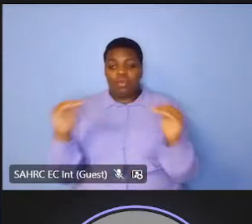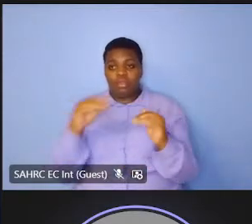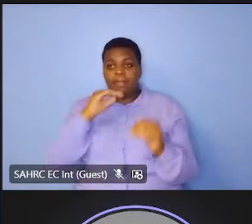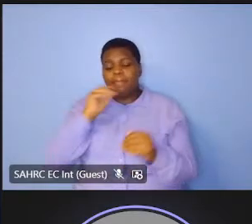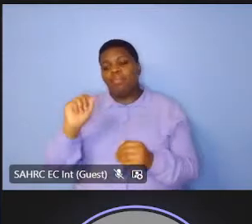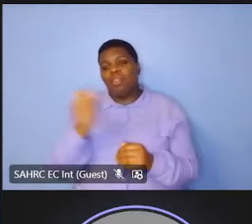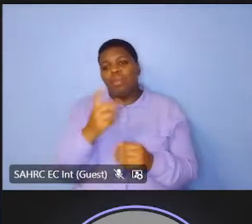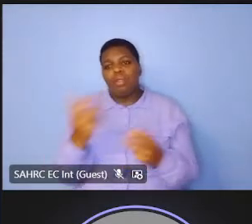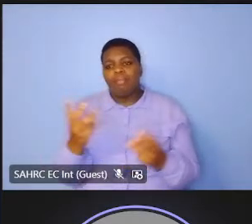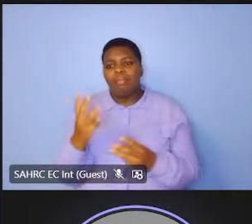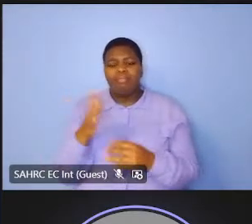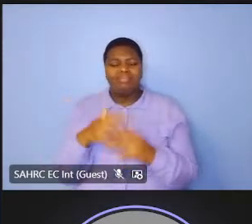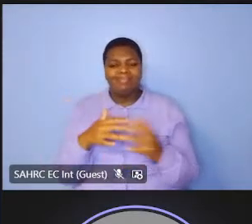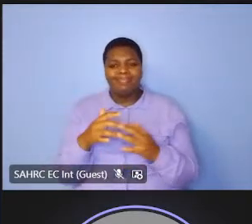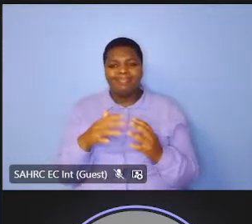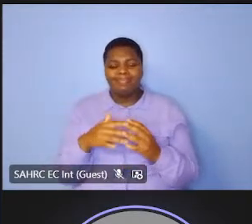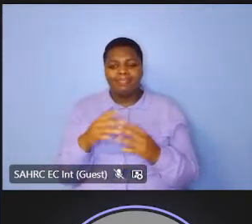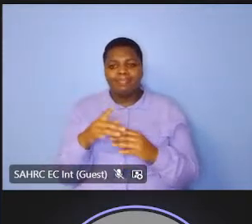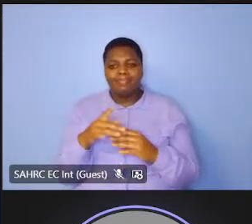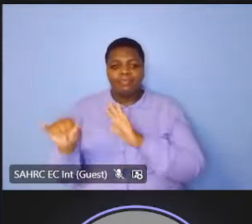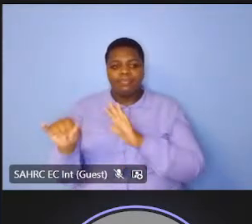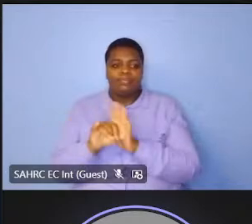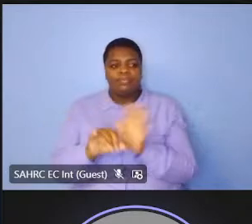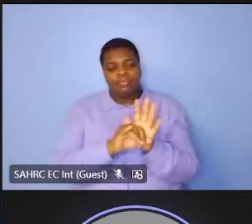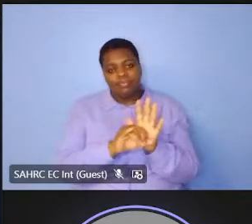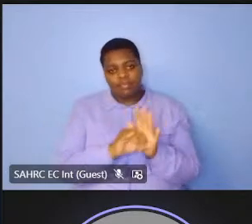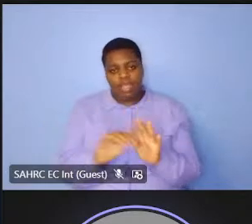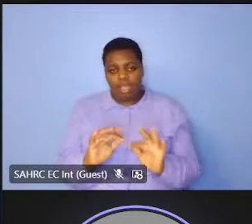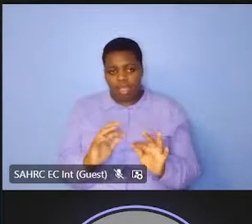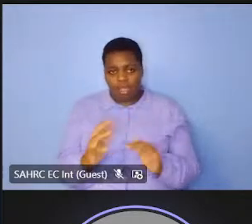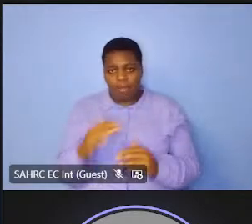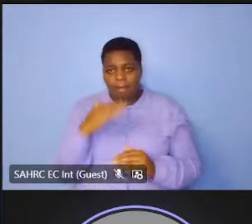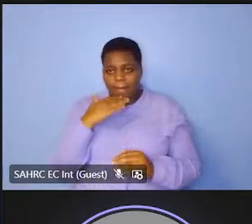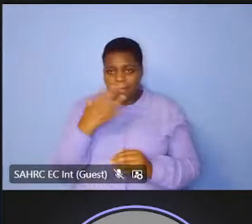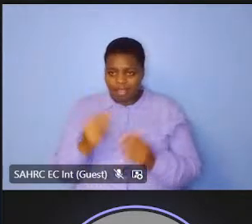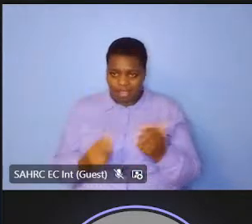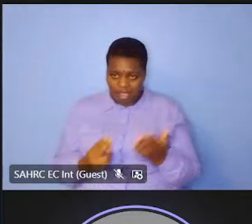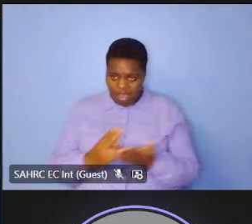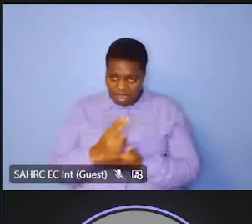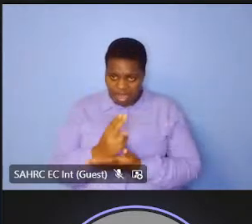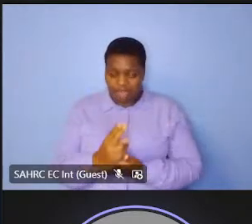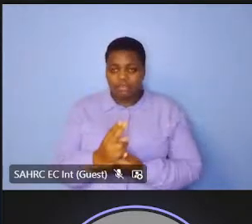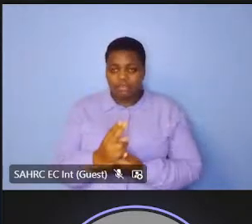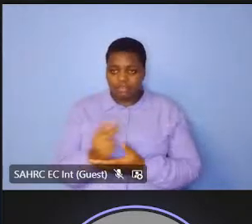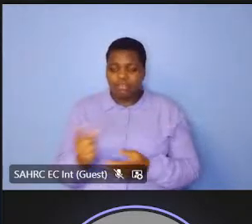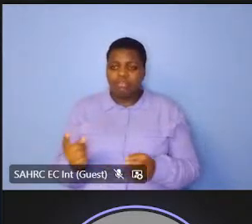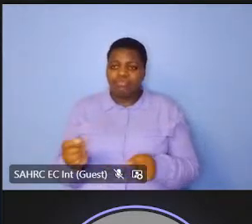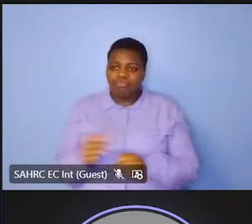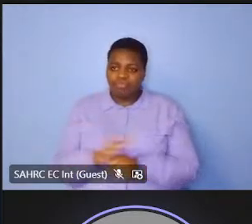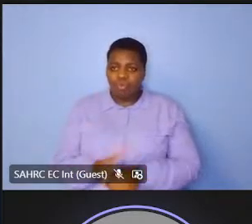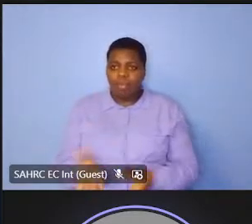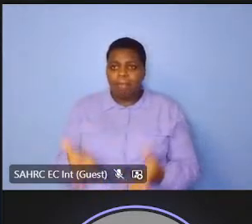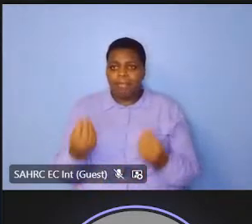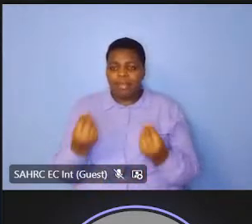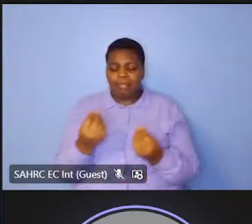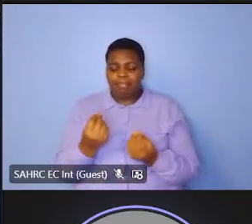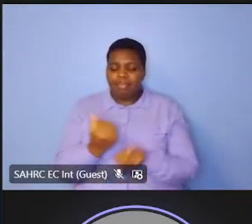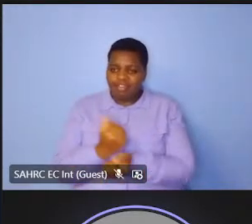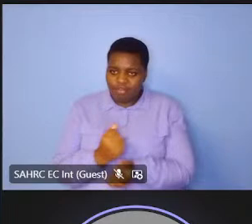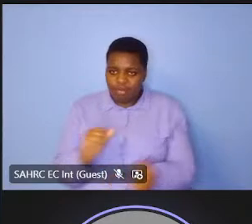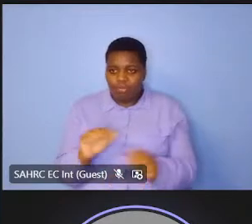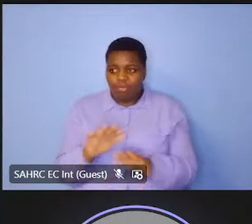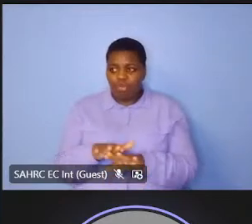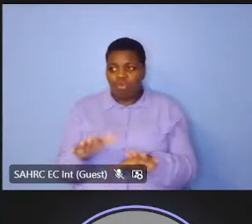persons, irrespective of how they identify, have the right to equal and full enjoyment of all rights and freedoms, not in